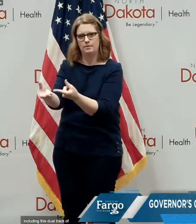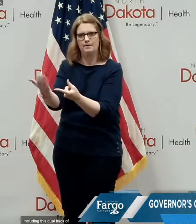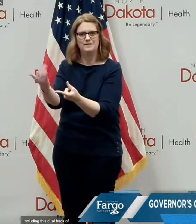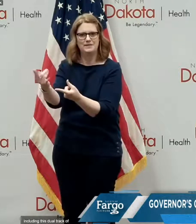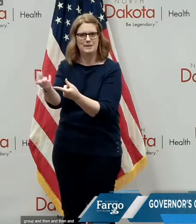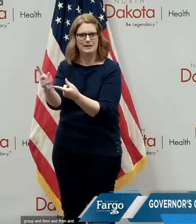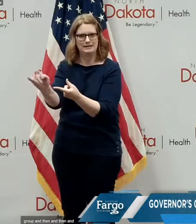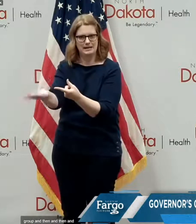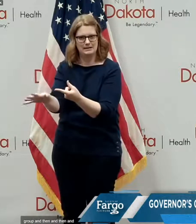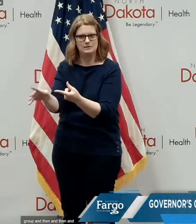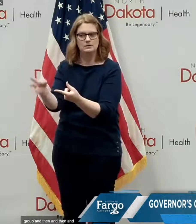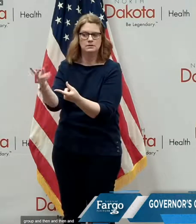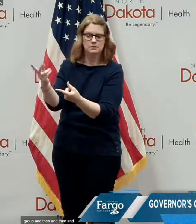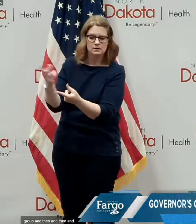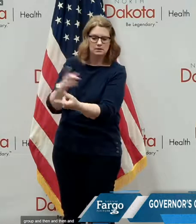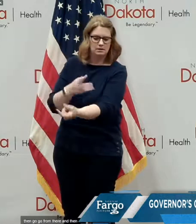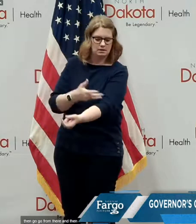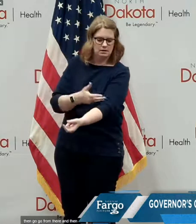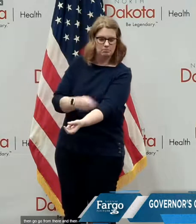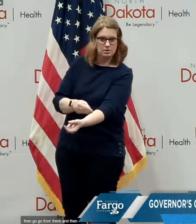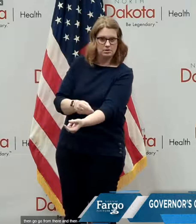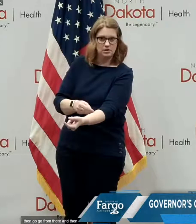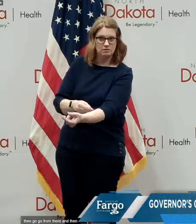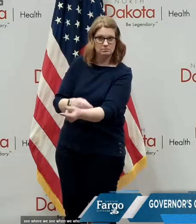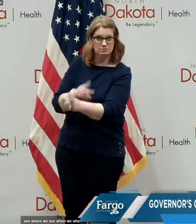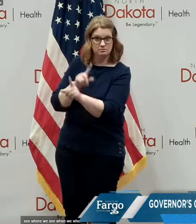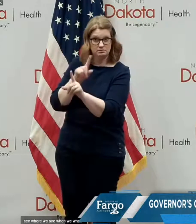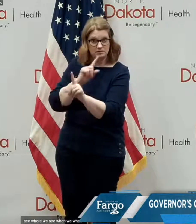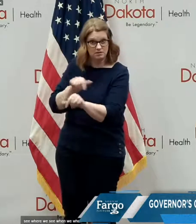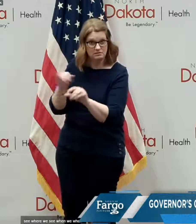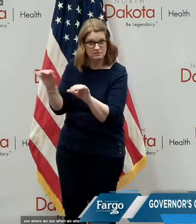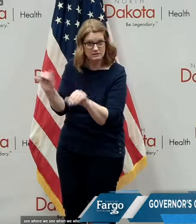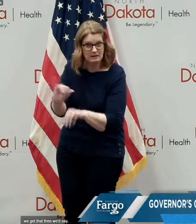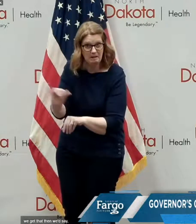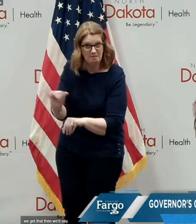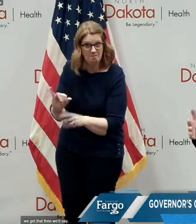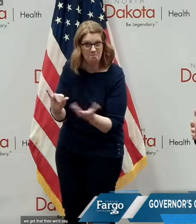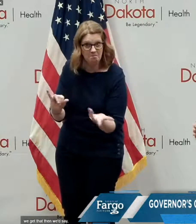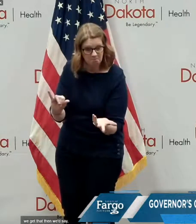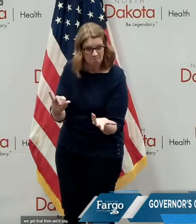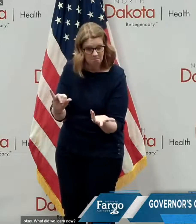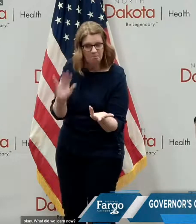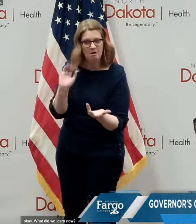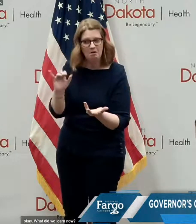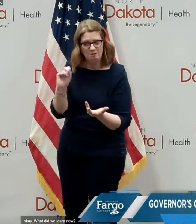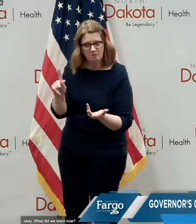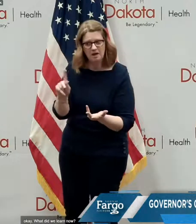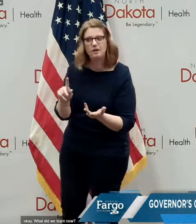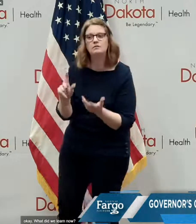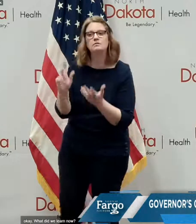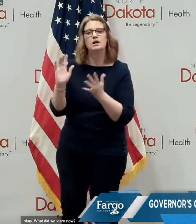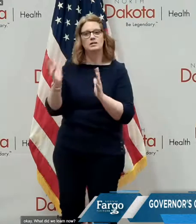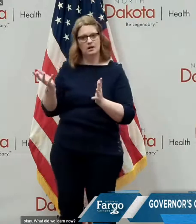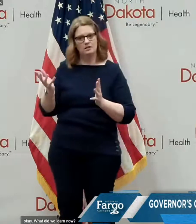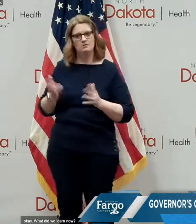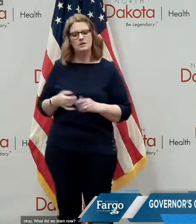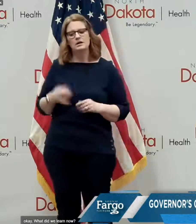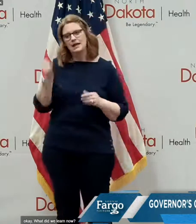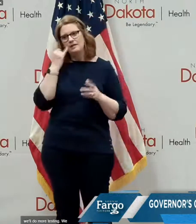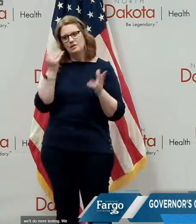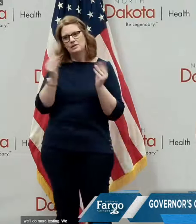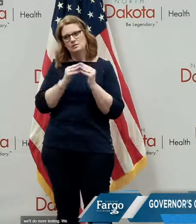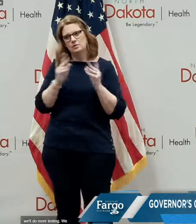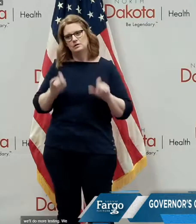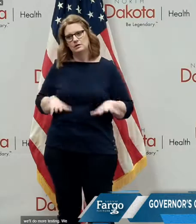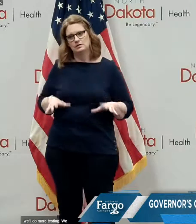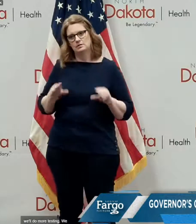go from there, and then see when we get that, then we'd say, okay, what did we learn? Now we'll do more testing. Then can we deploy it to use